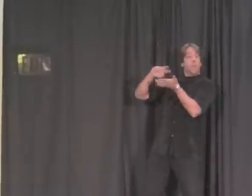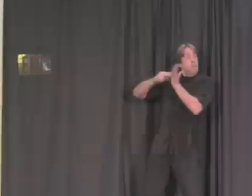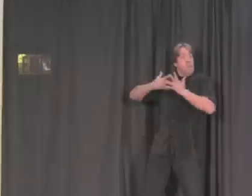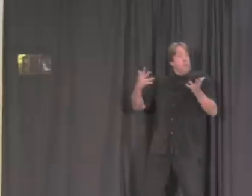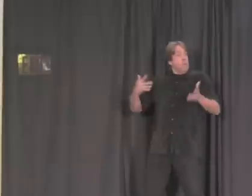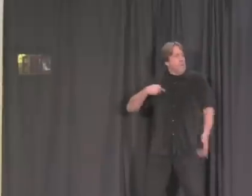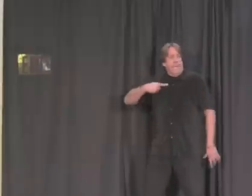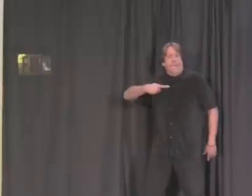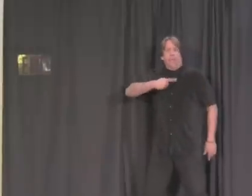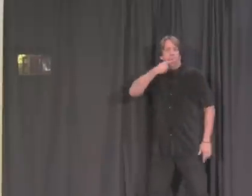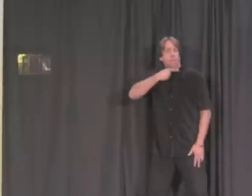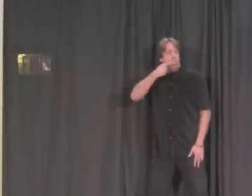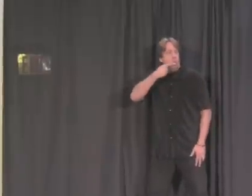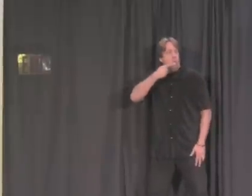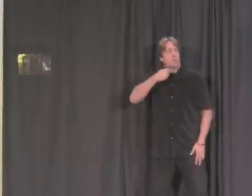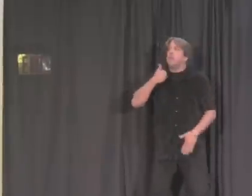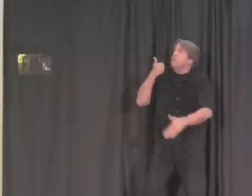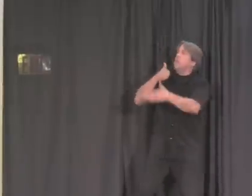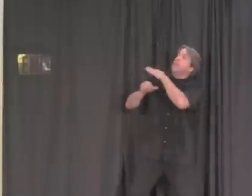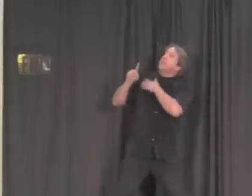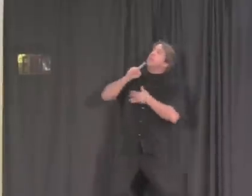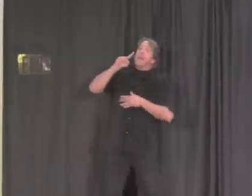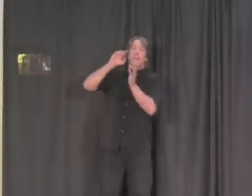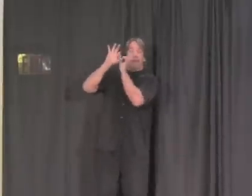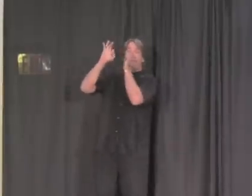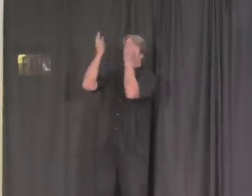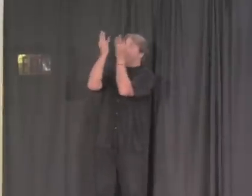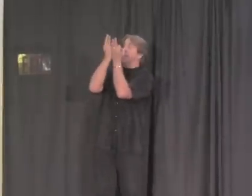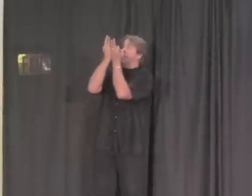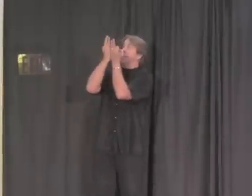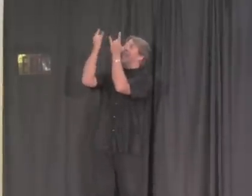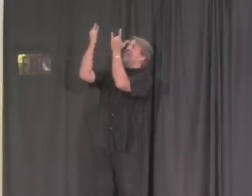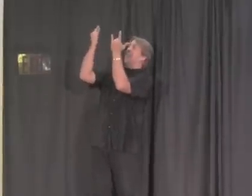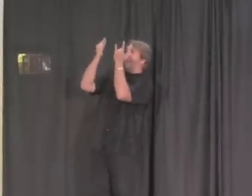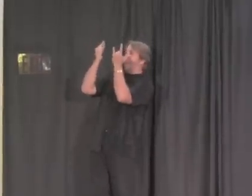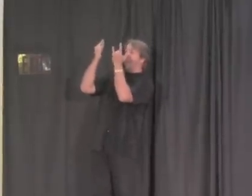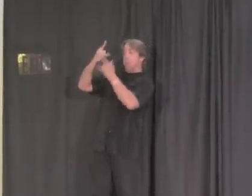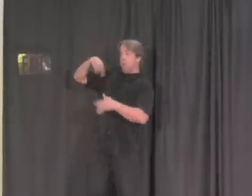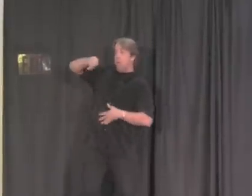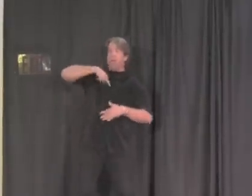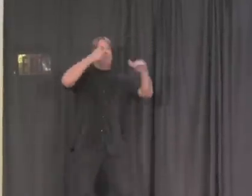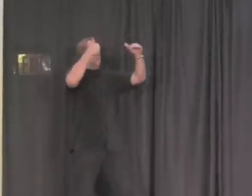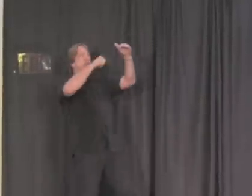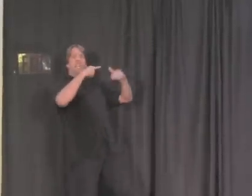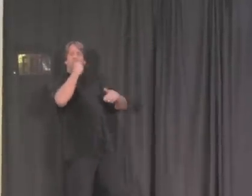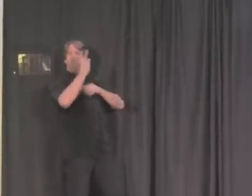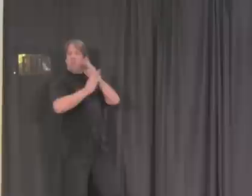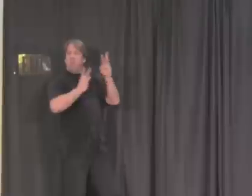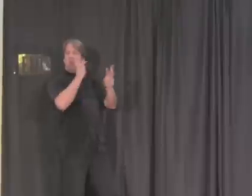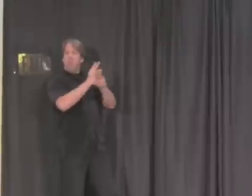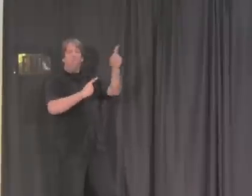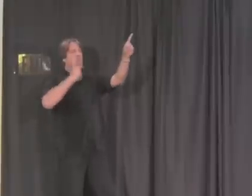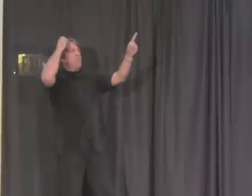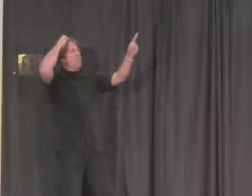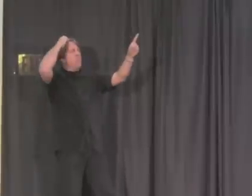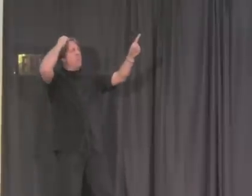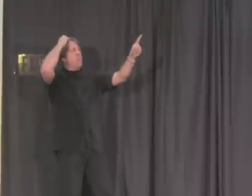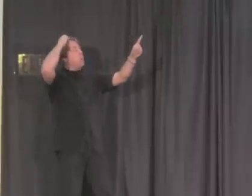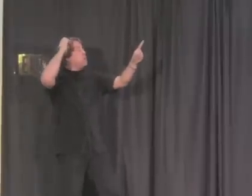So, I am Coda, which means I'm hearing, but was raised by a deaf family who loved me very much, but I'm also part of the